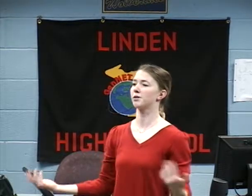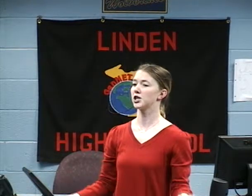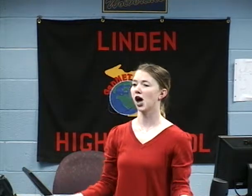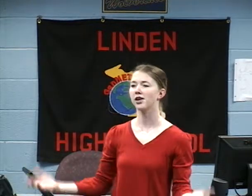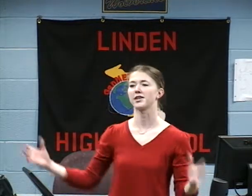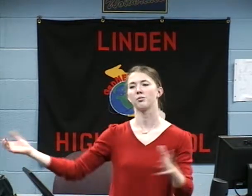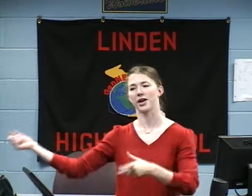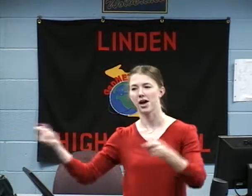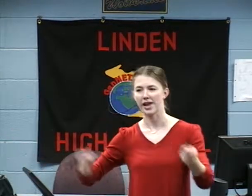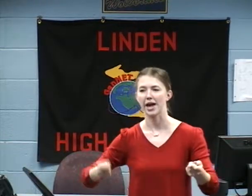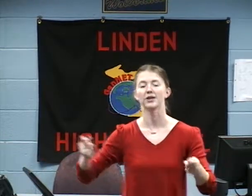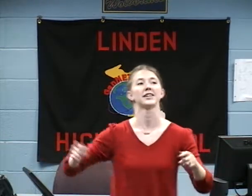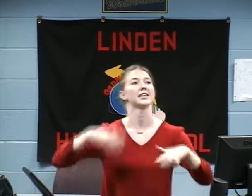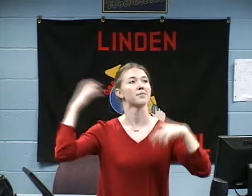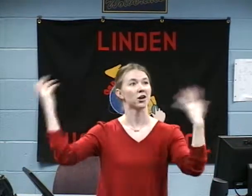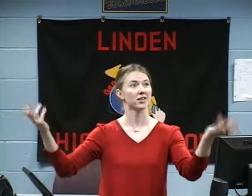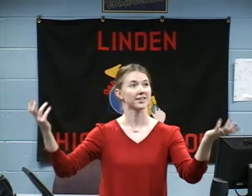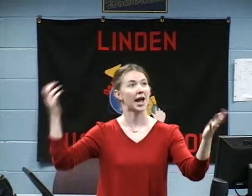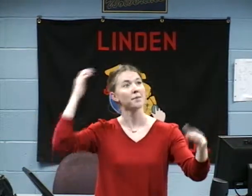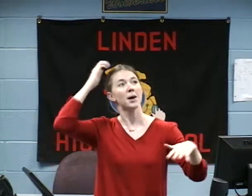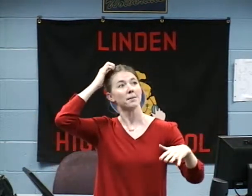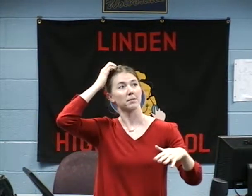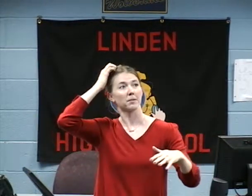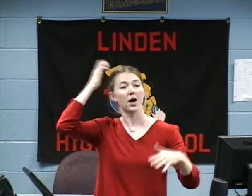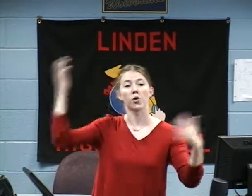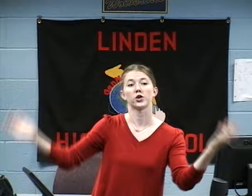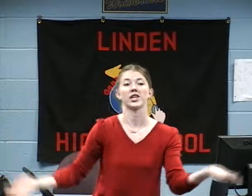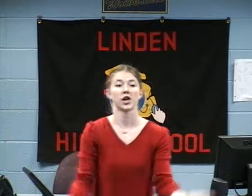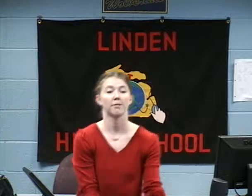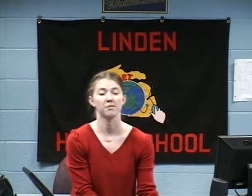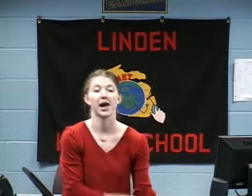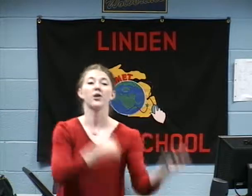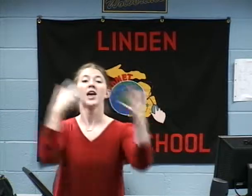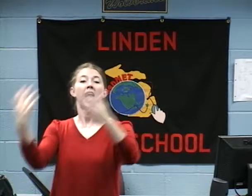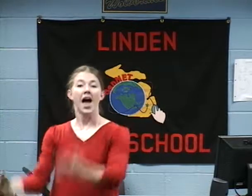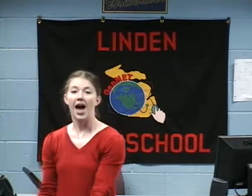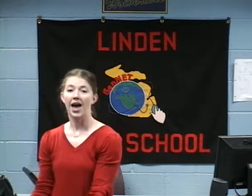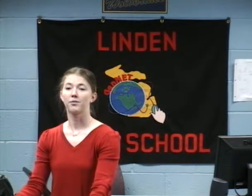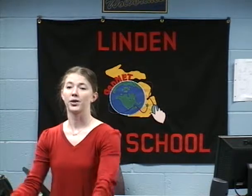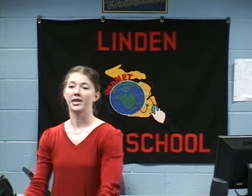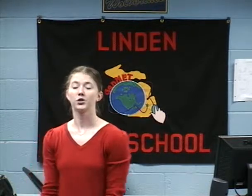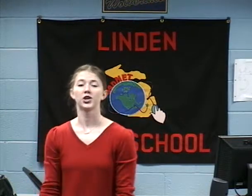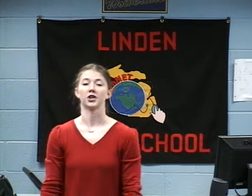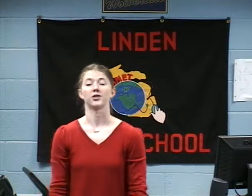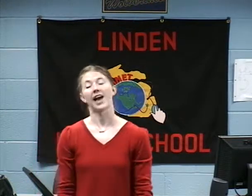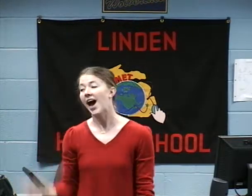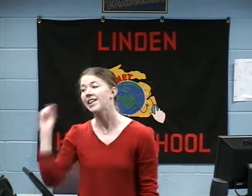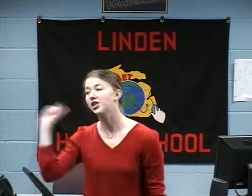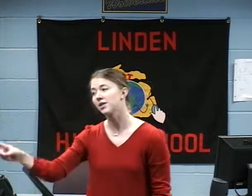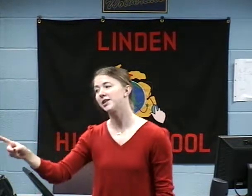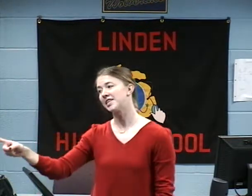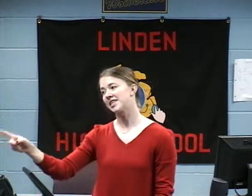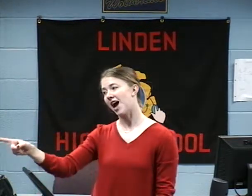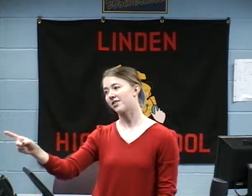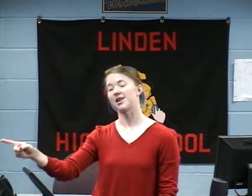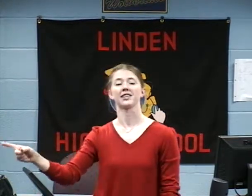really tall? Do they bring out ladders and then spend all this time, blah, blah, blah? Or do they chop them down and bring in new cherry trees? I legitimately did not think the